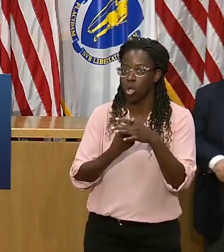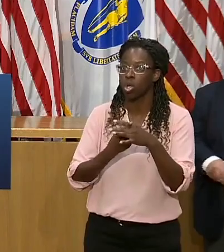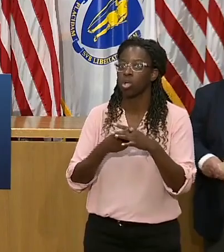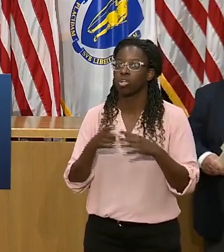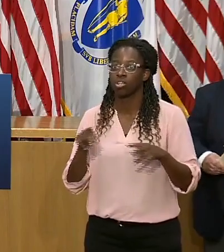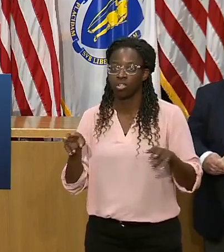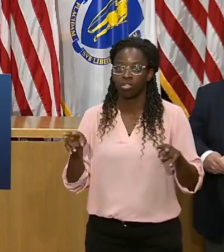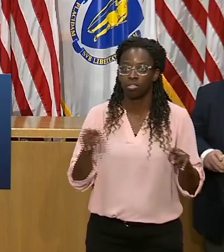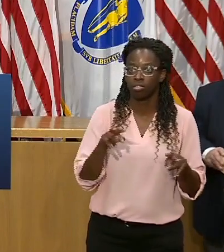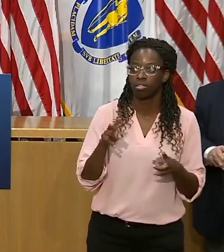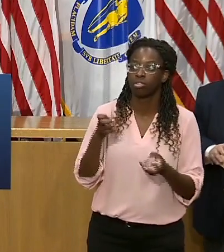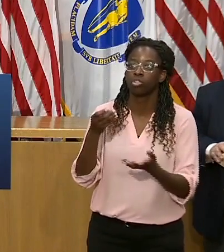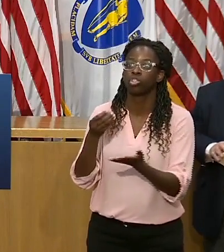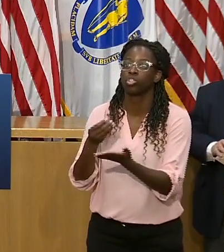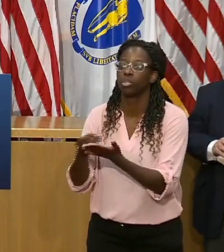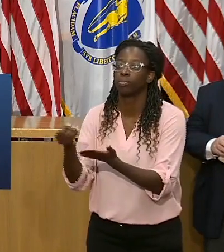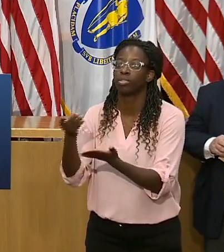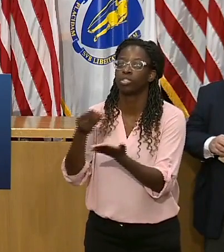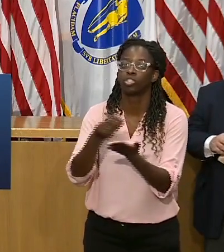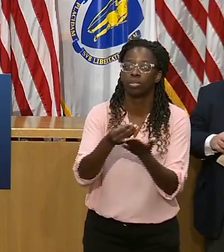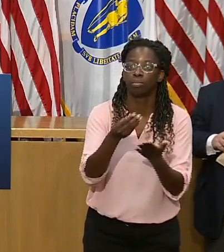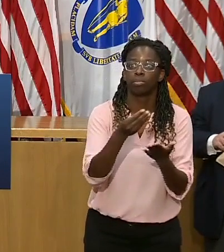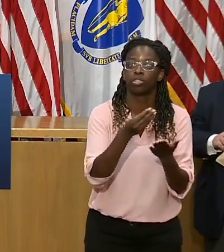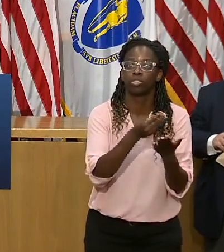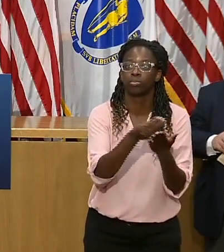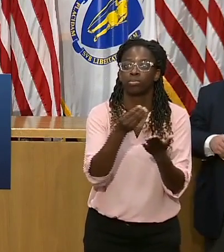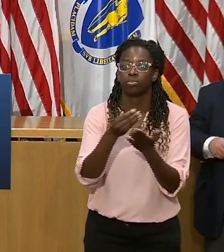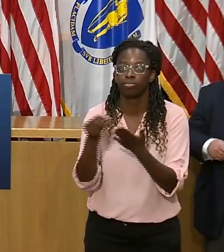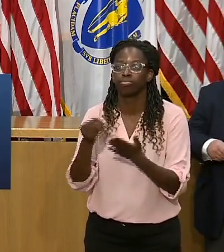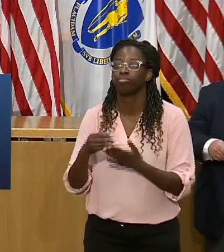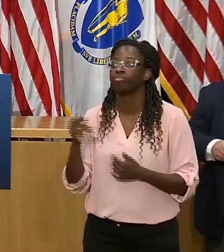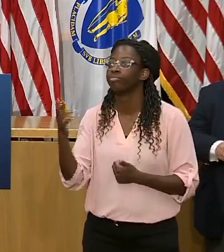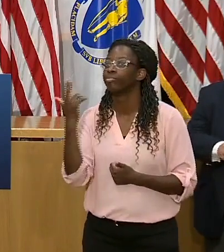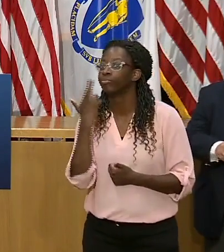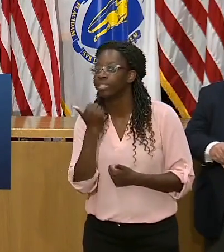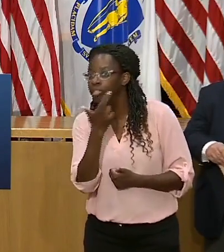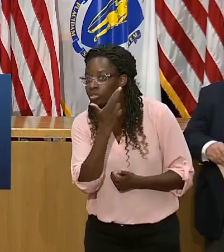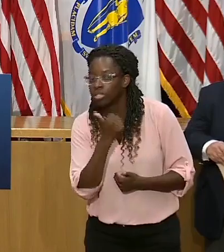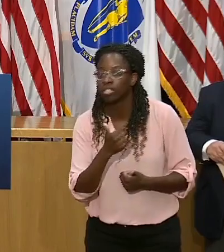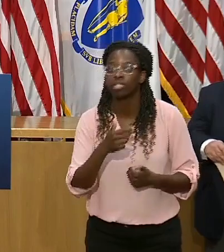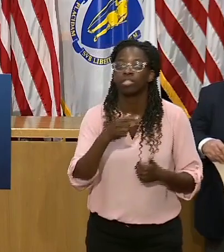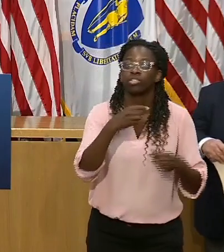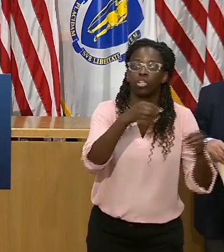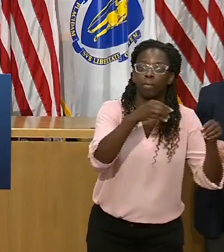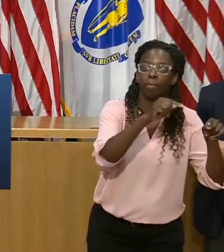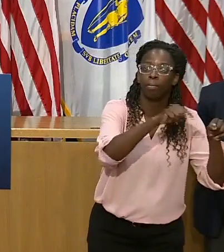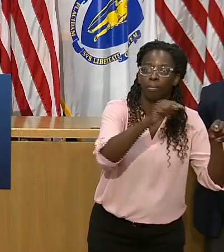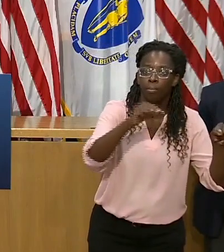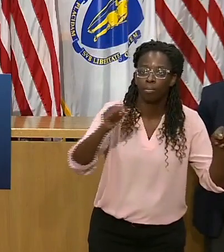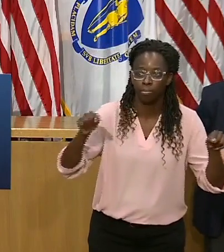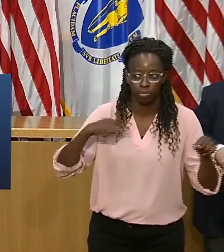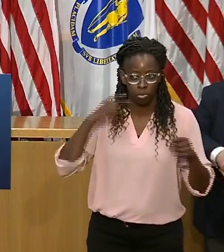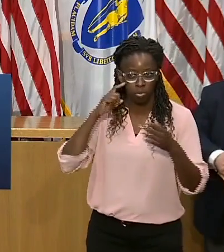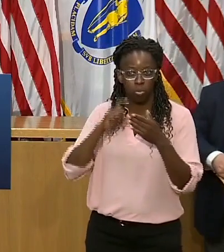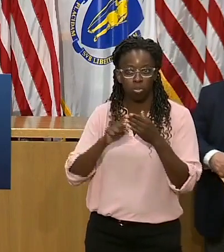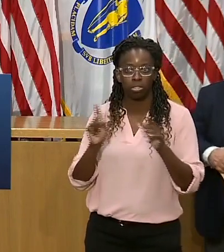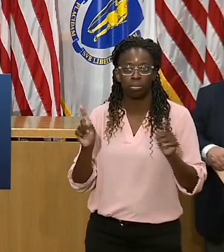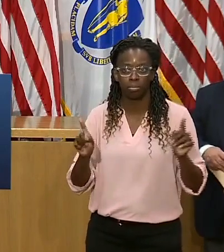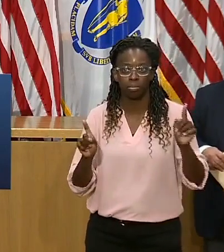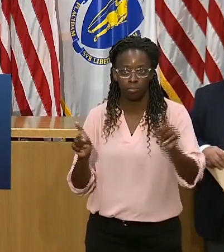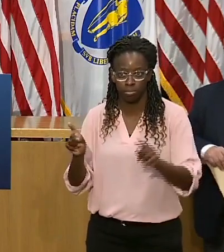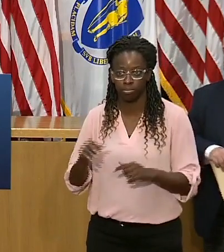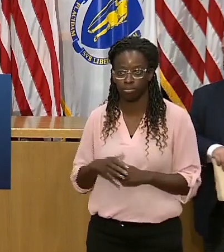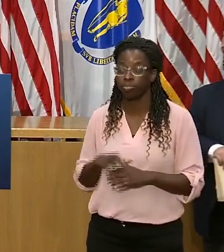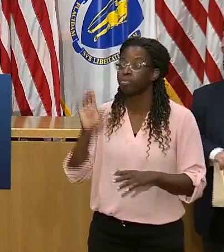at before the pandemic began. Part of the goal here with both the federal funding, the state funding we put